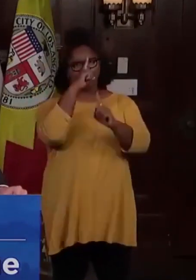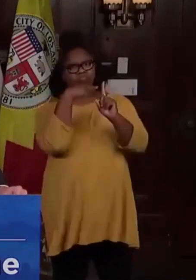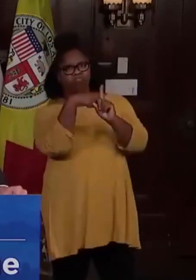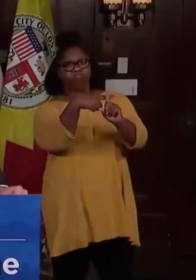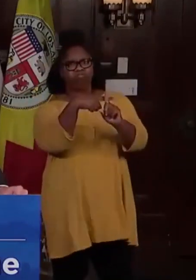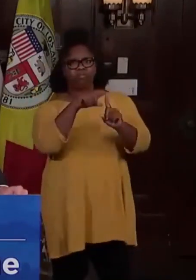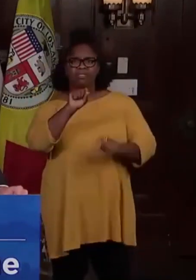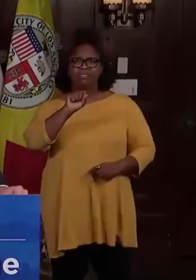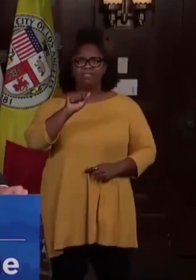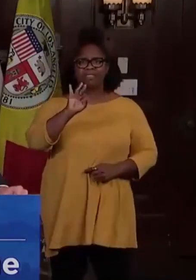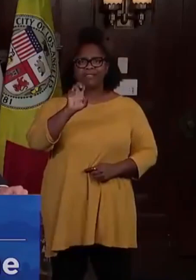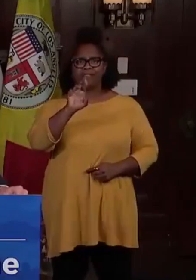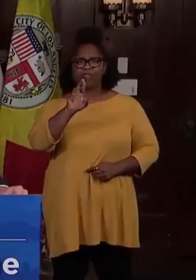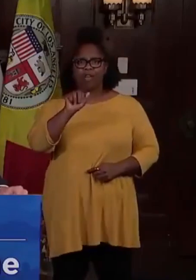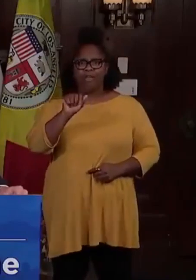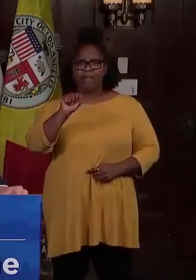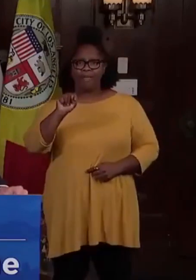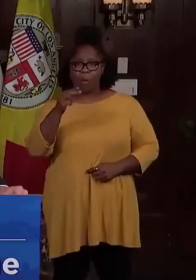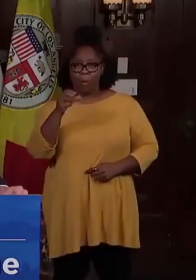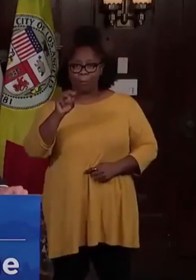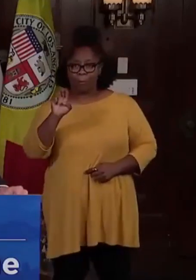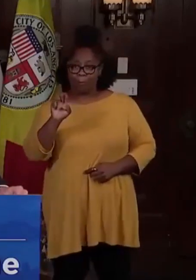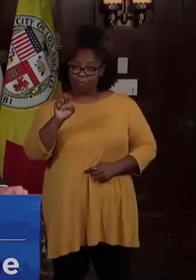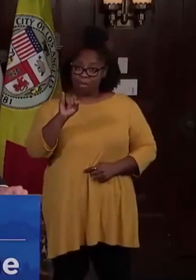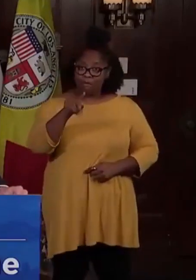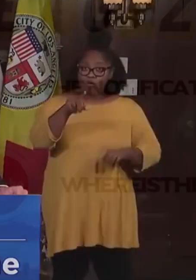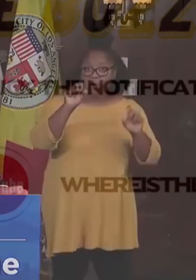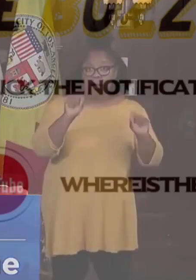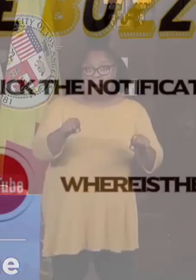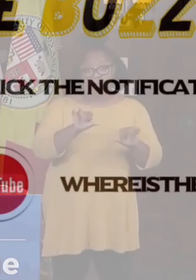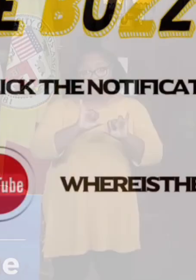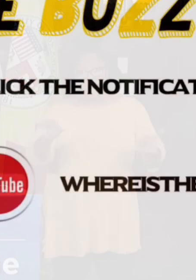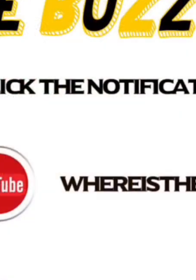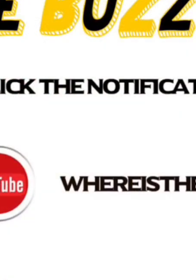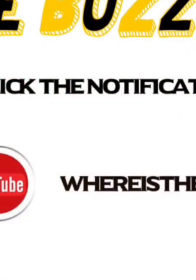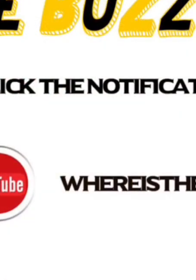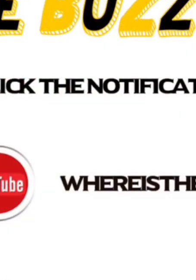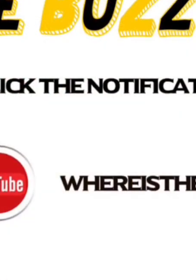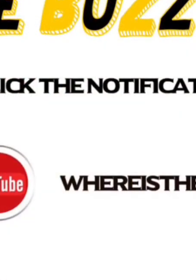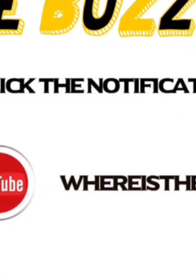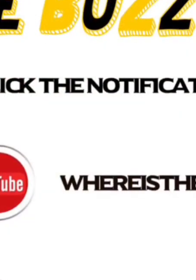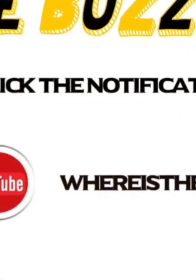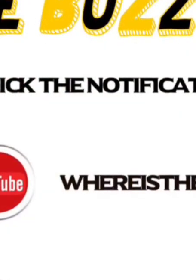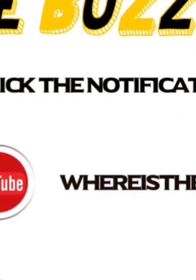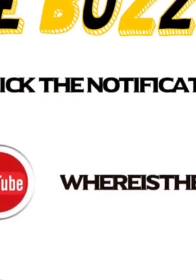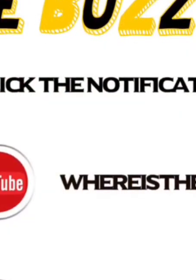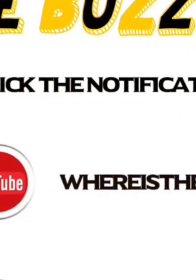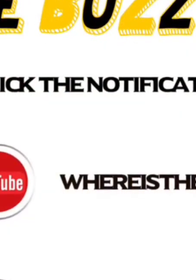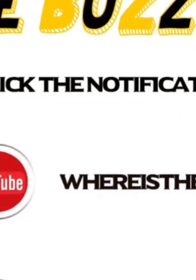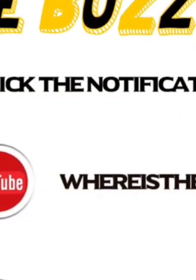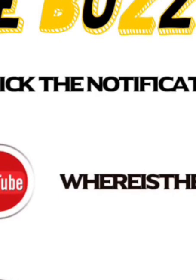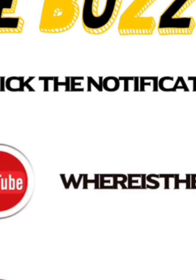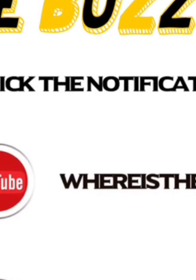order, if you're able to stay home, stay home. Where is the